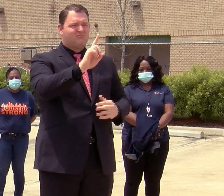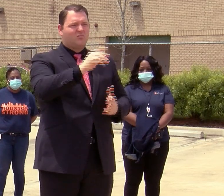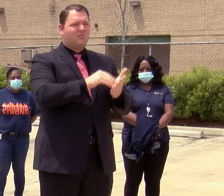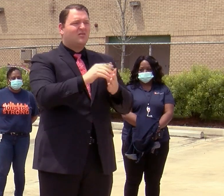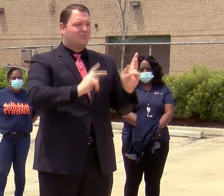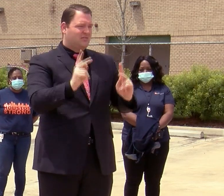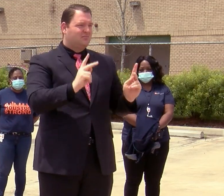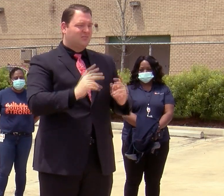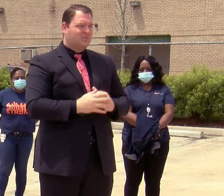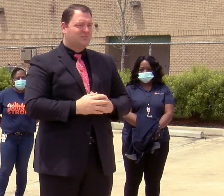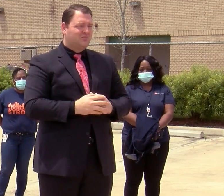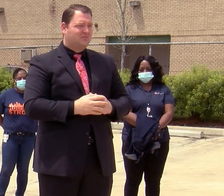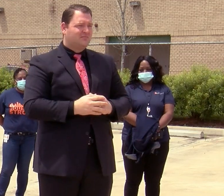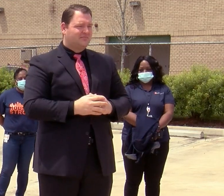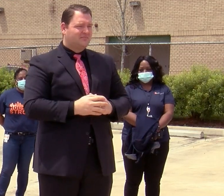More than